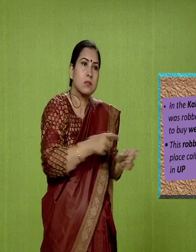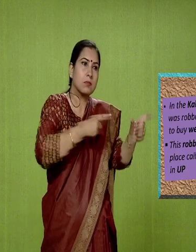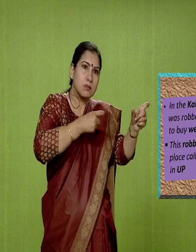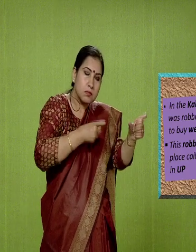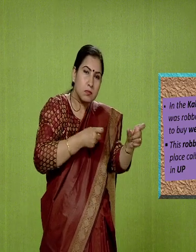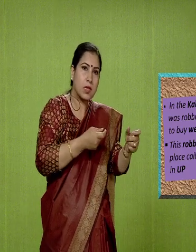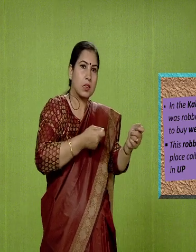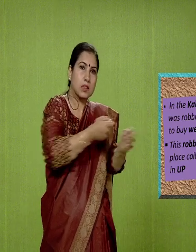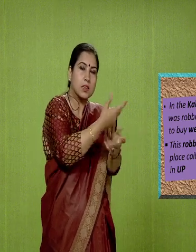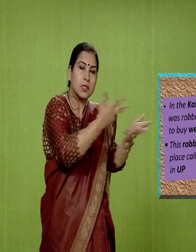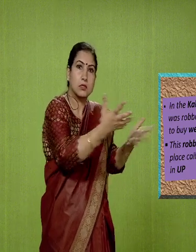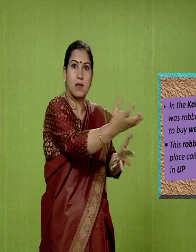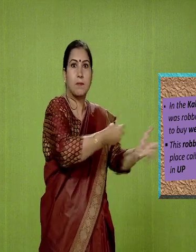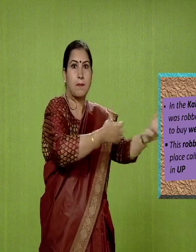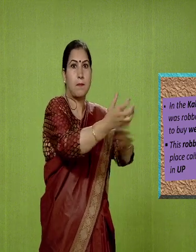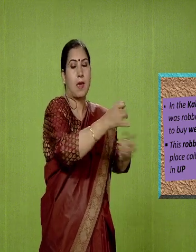Kakori is a place name.